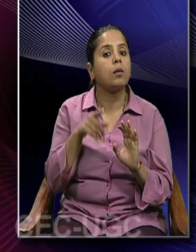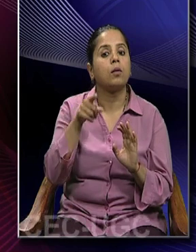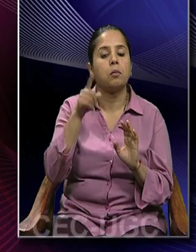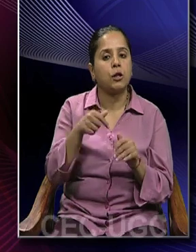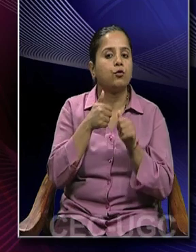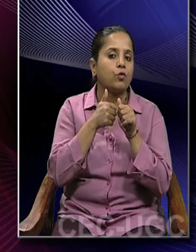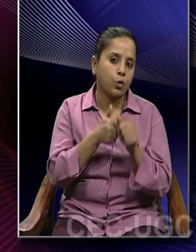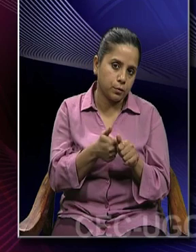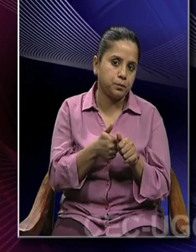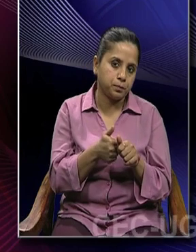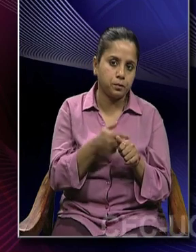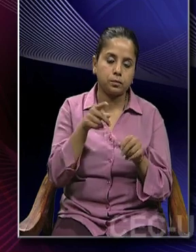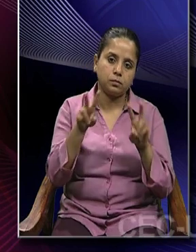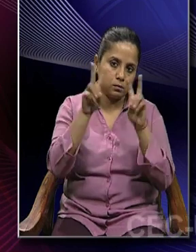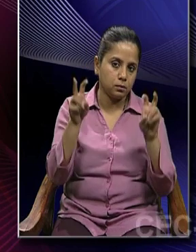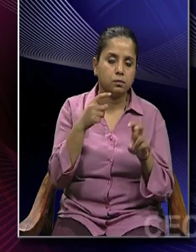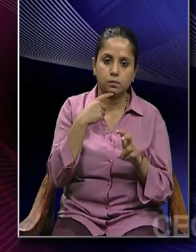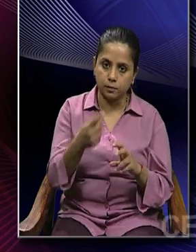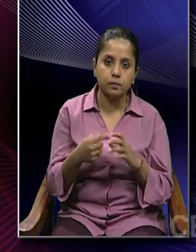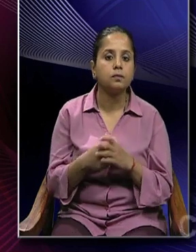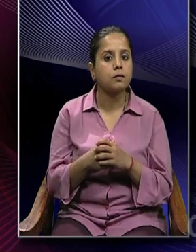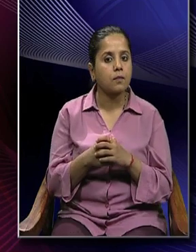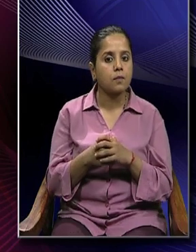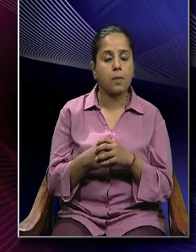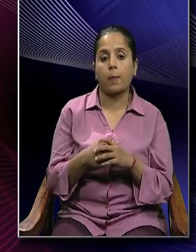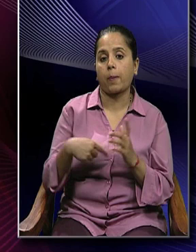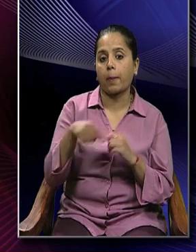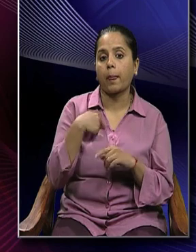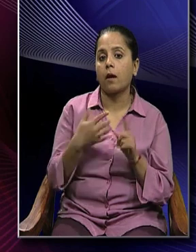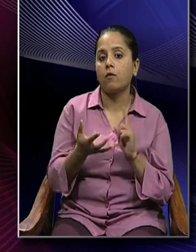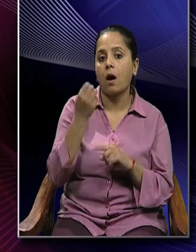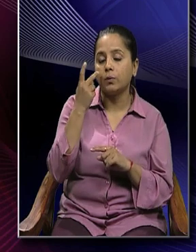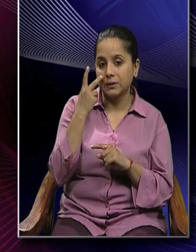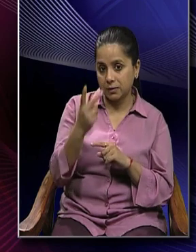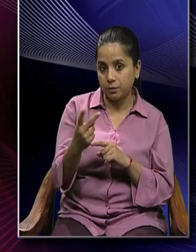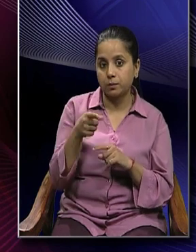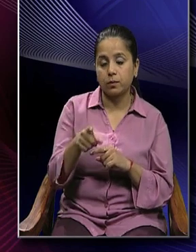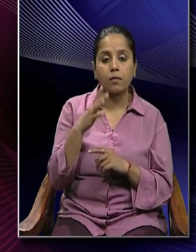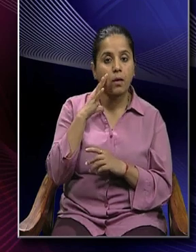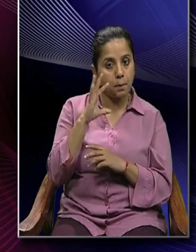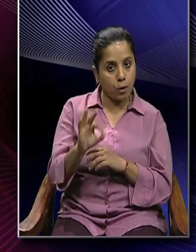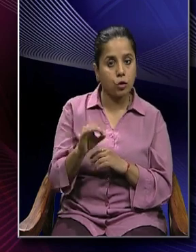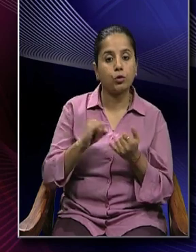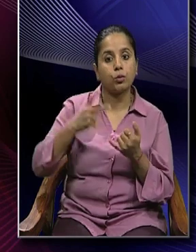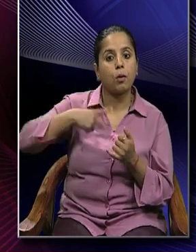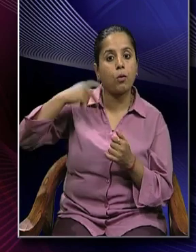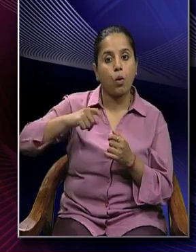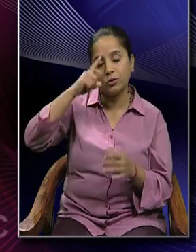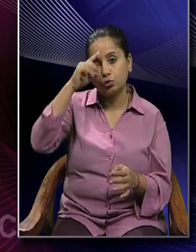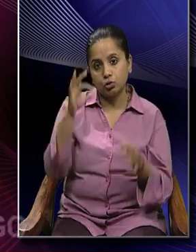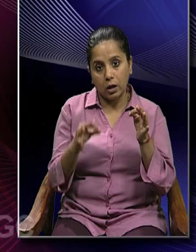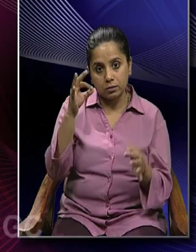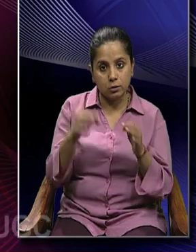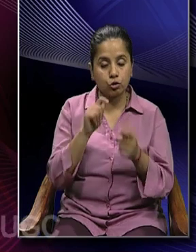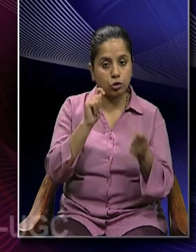be followed in that context, and we find that important Supreme Court judgments and